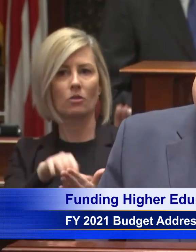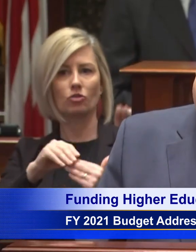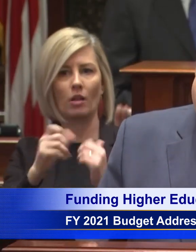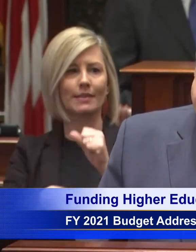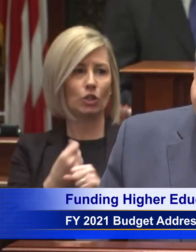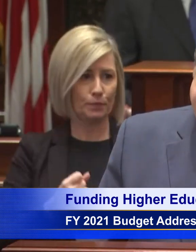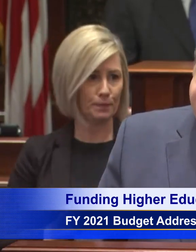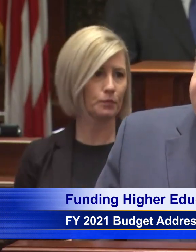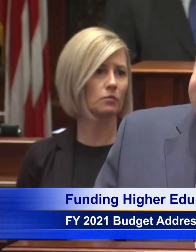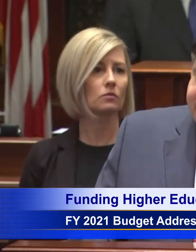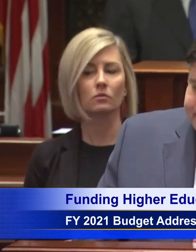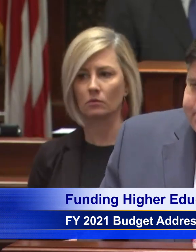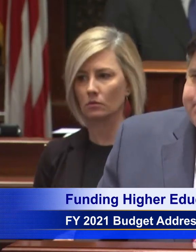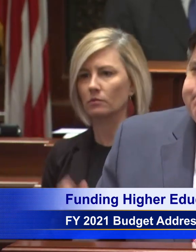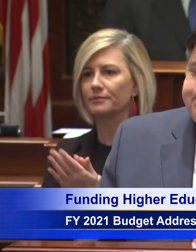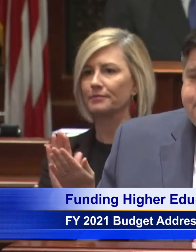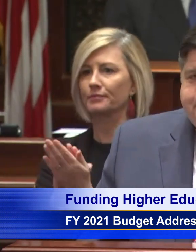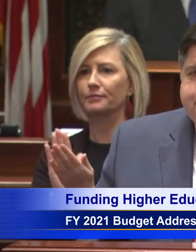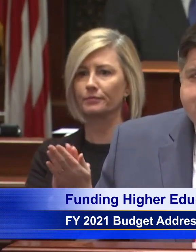$45,000 a year.